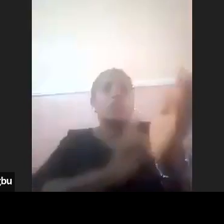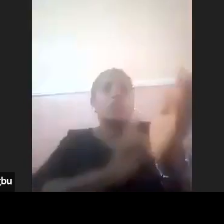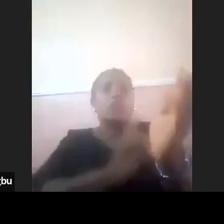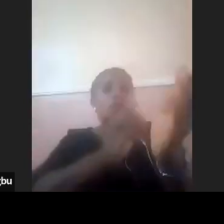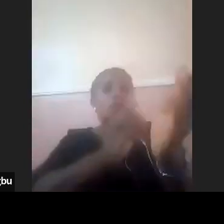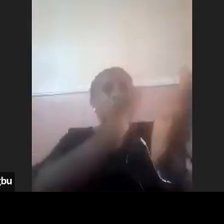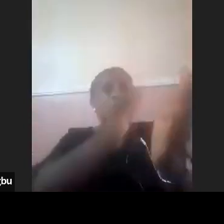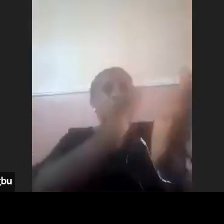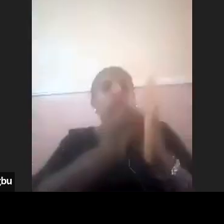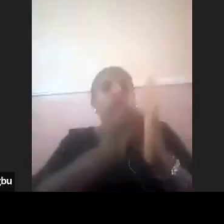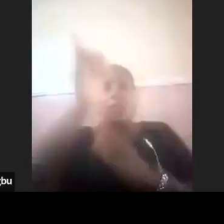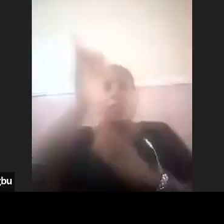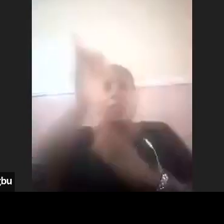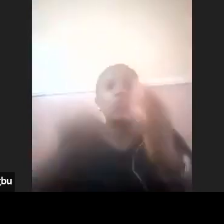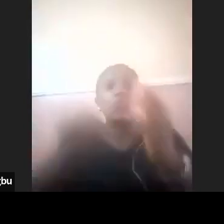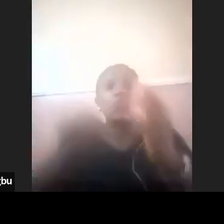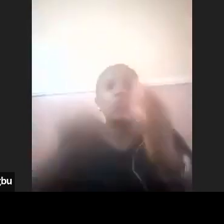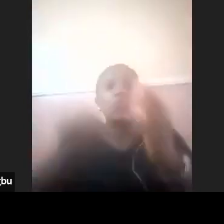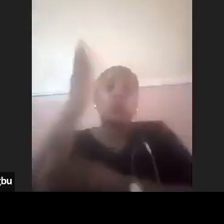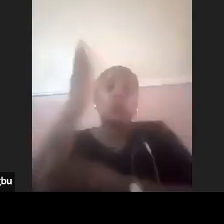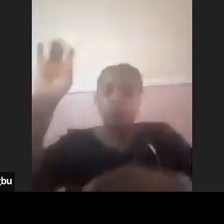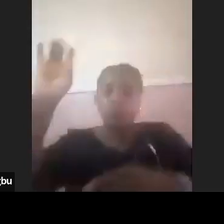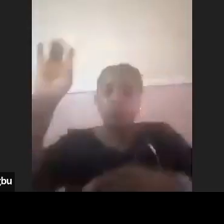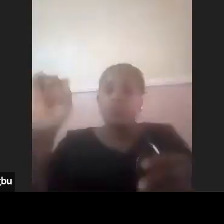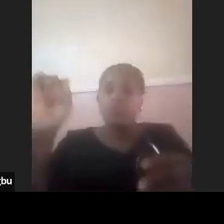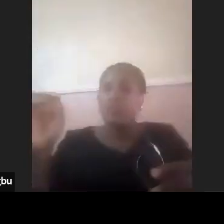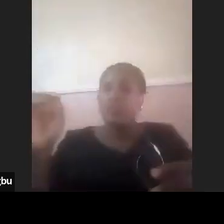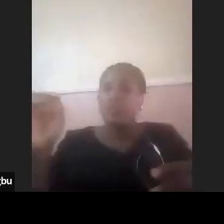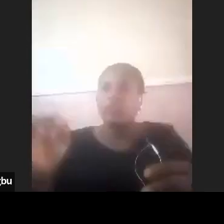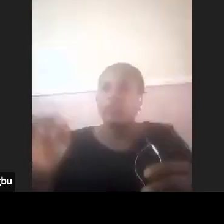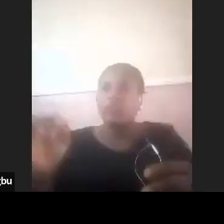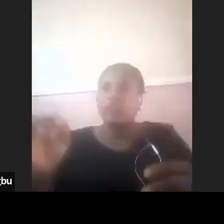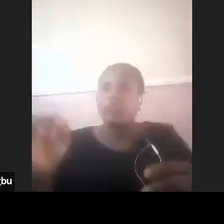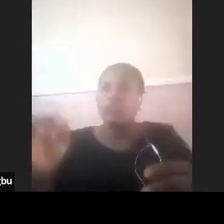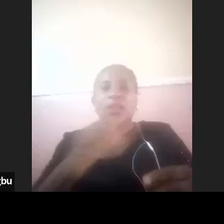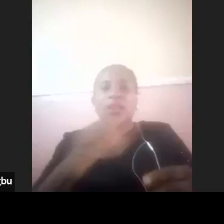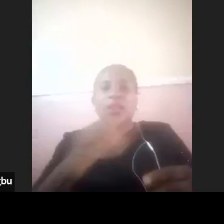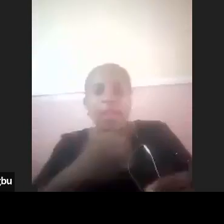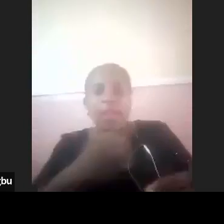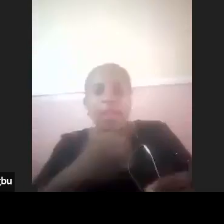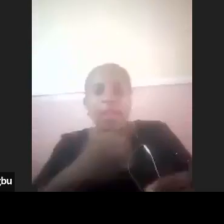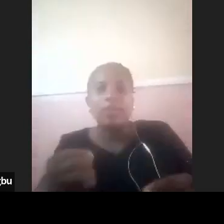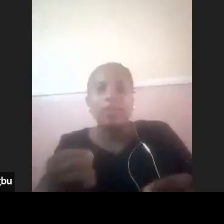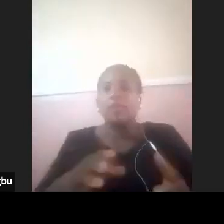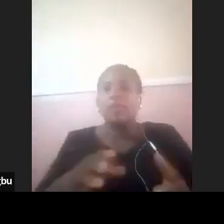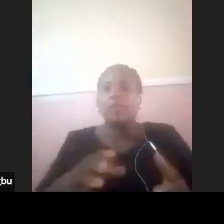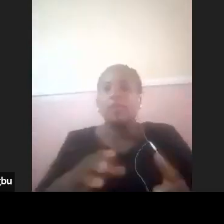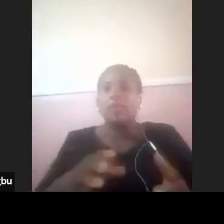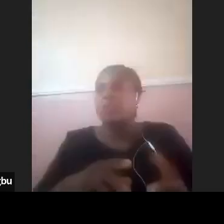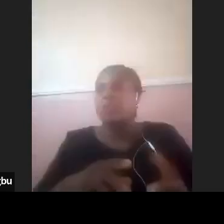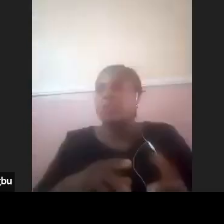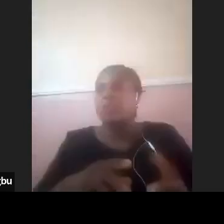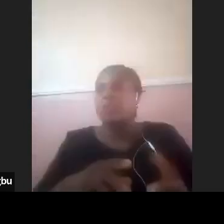at improving entrepreneurship, that is aimed at improving law, protection of